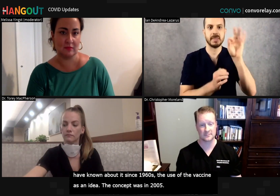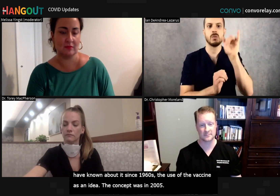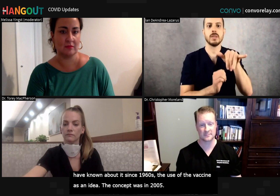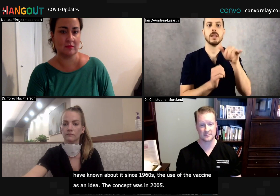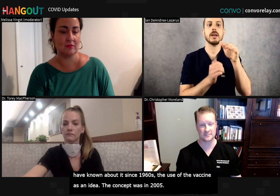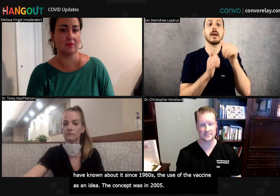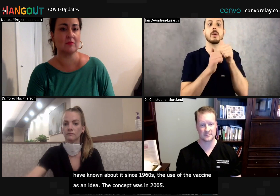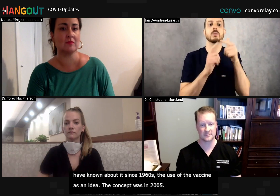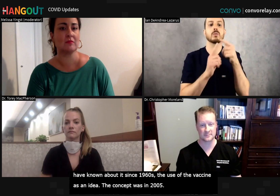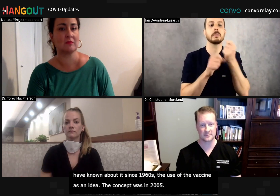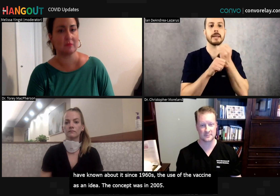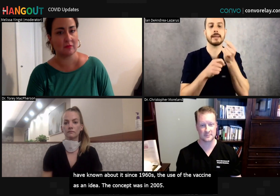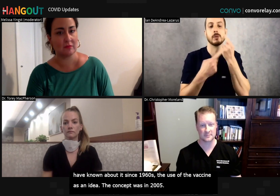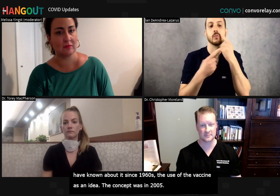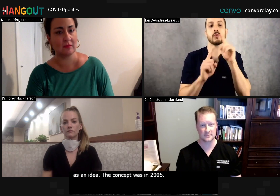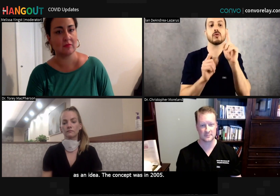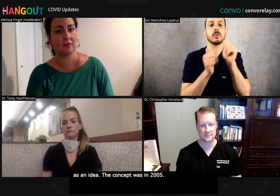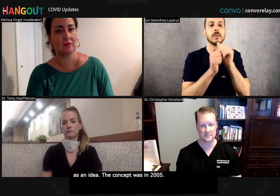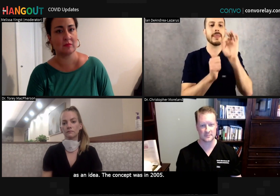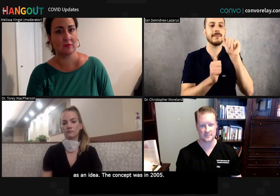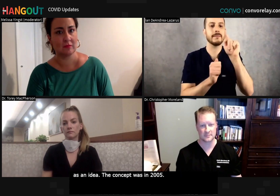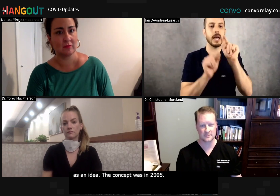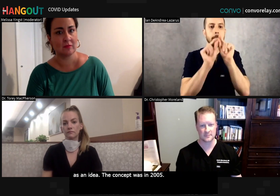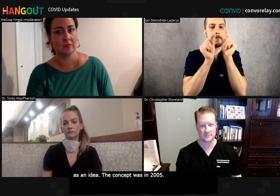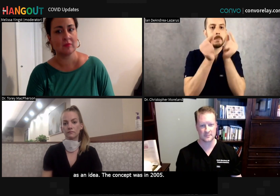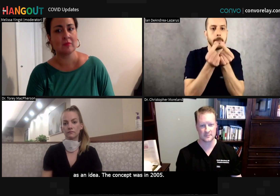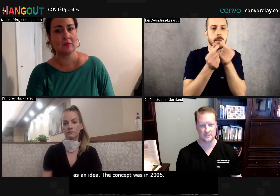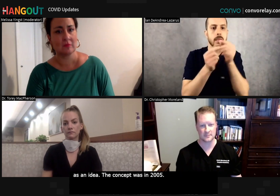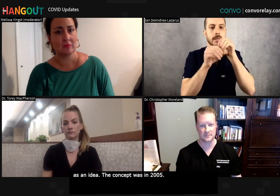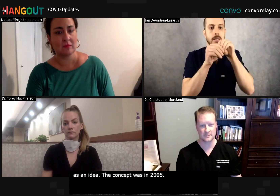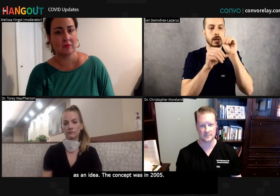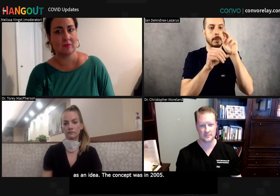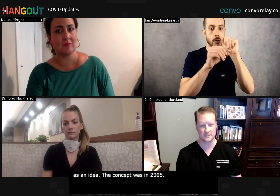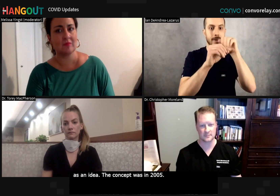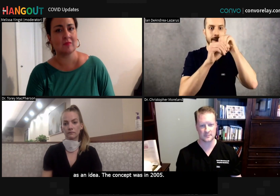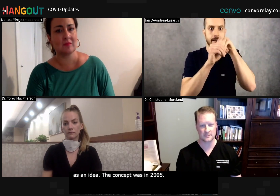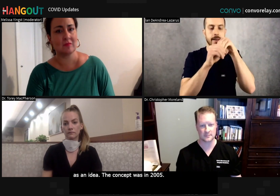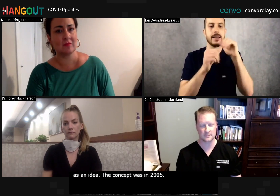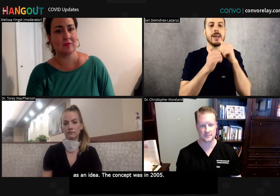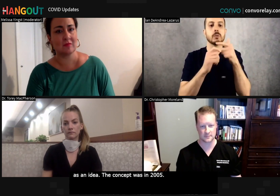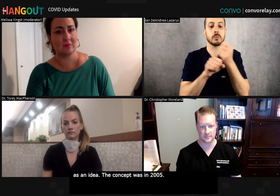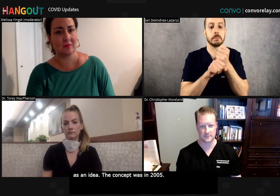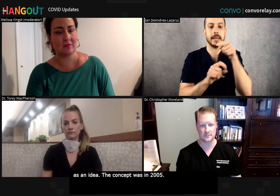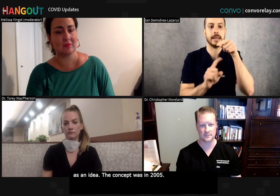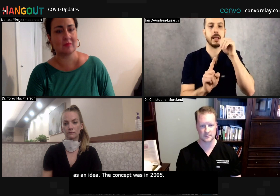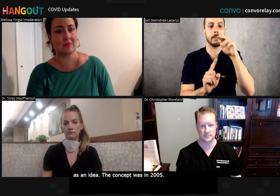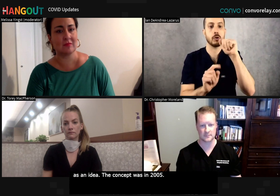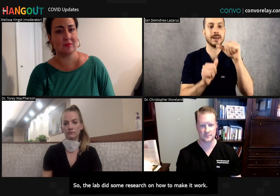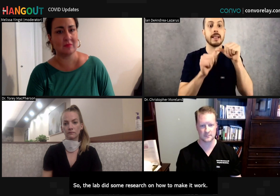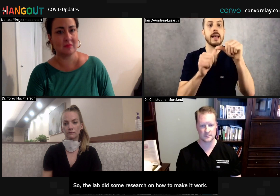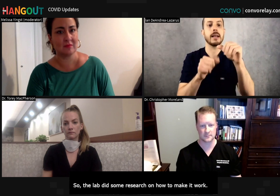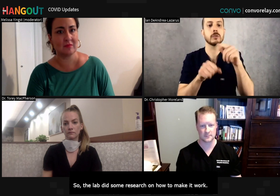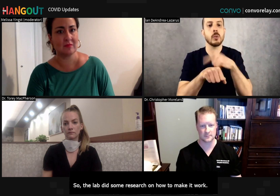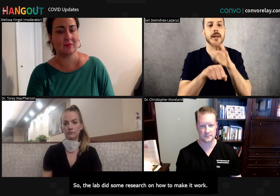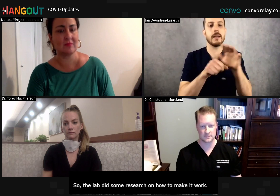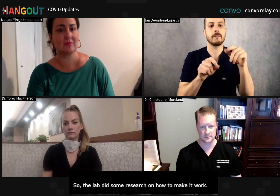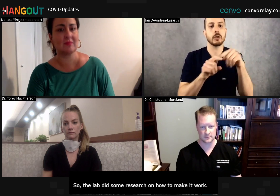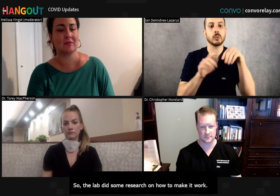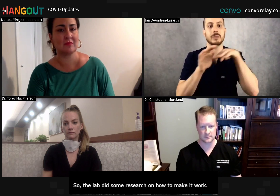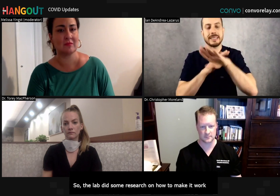So a lab did some research on it on how to make it work in a fat bubble. to get the